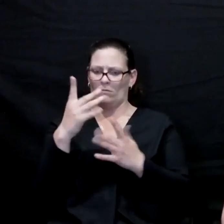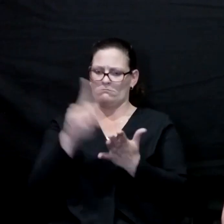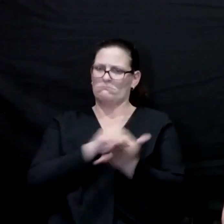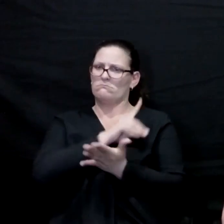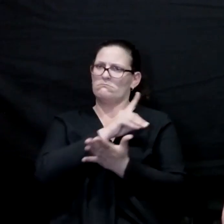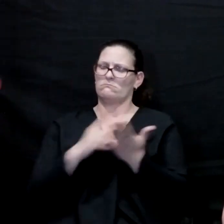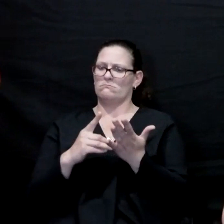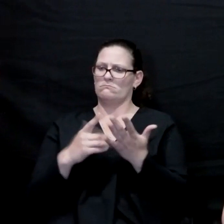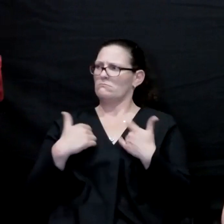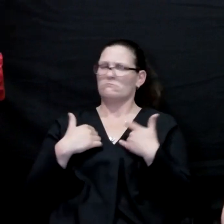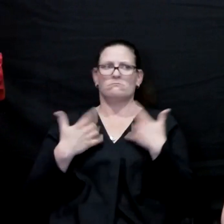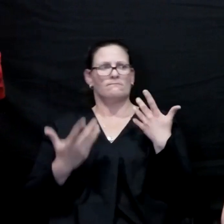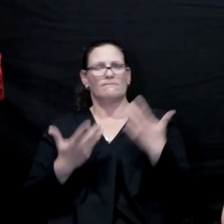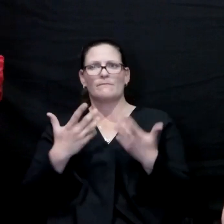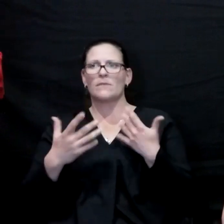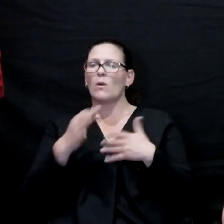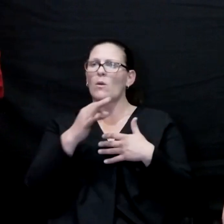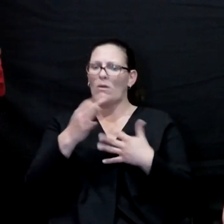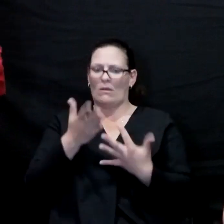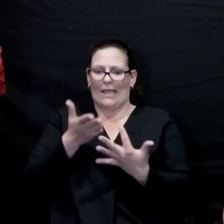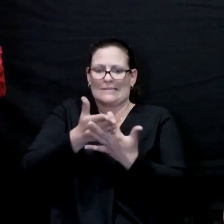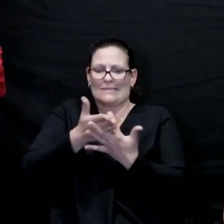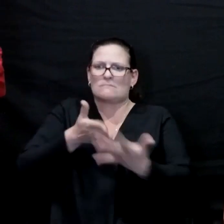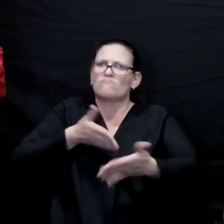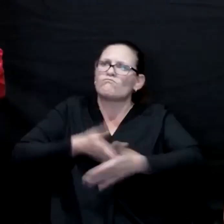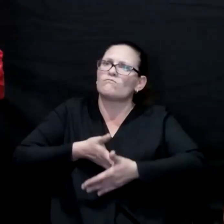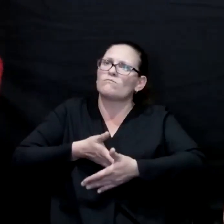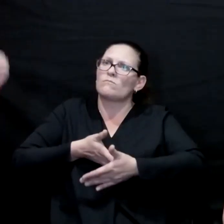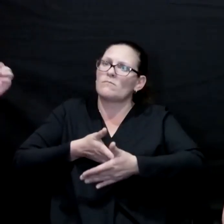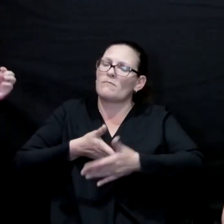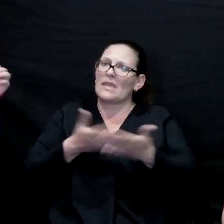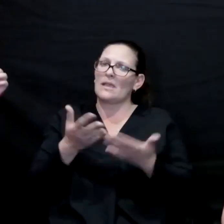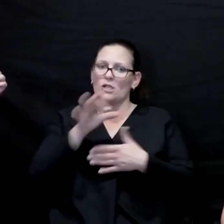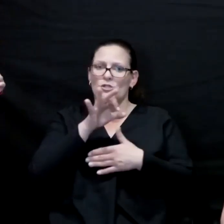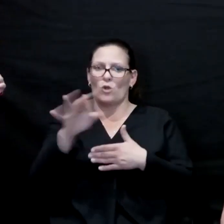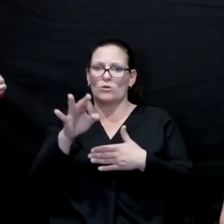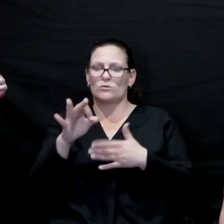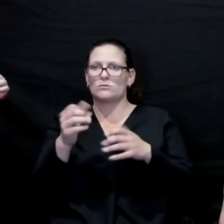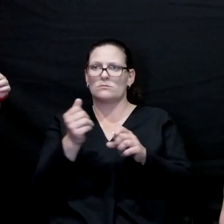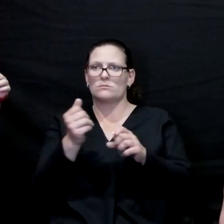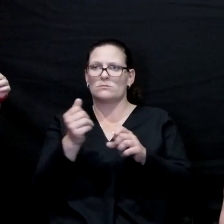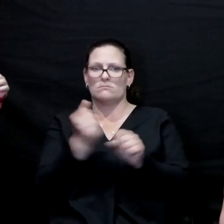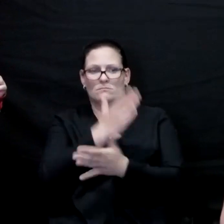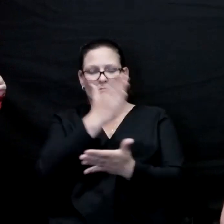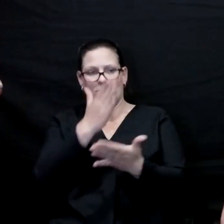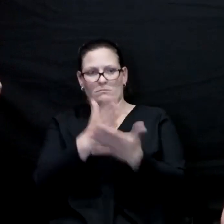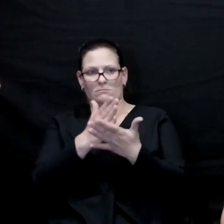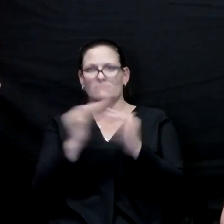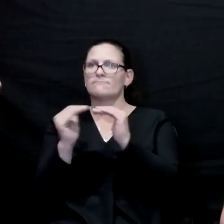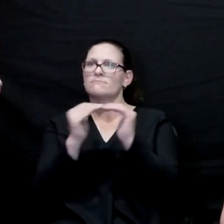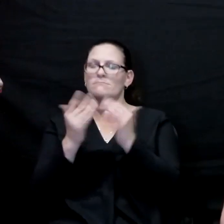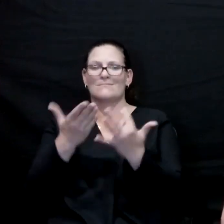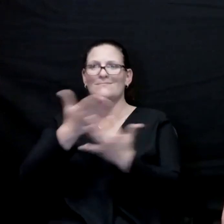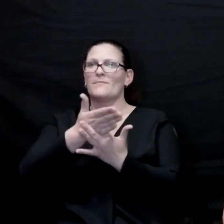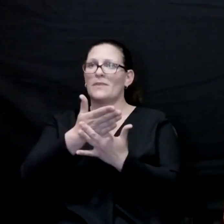your disability, or for example, you know, you arrive at a